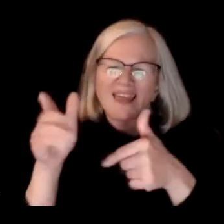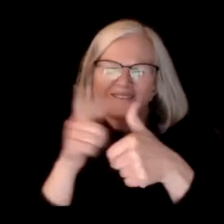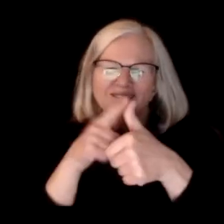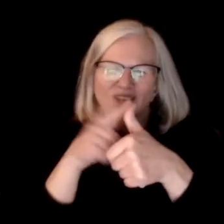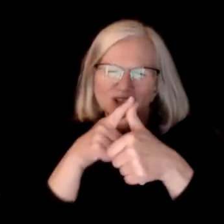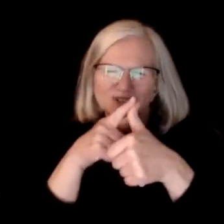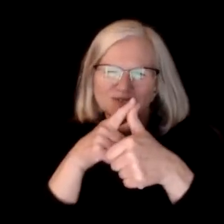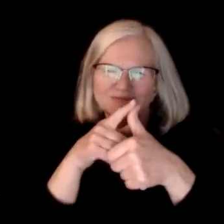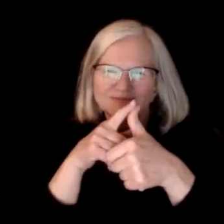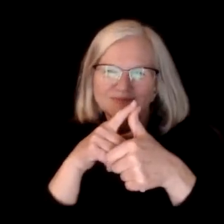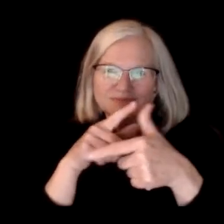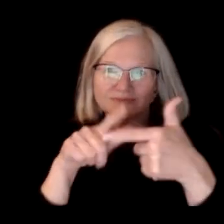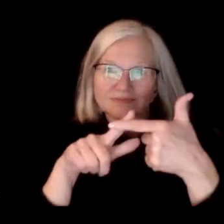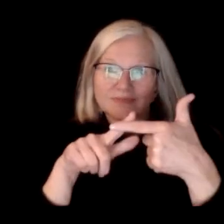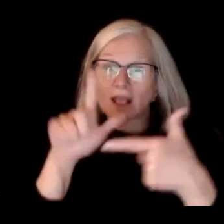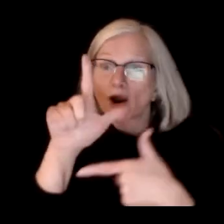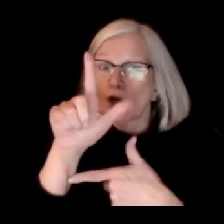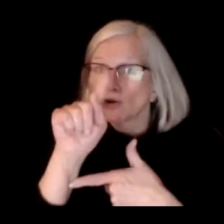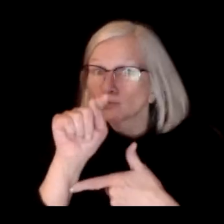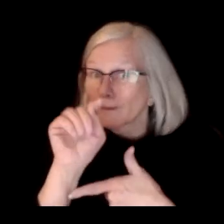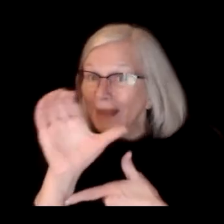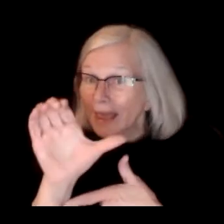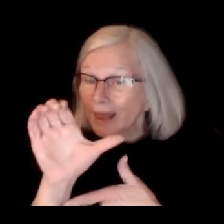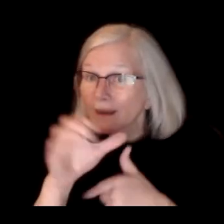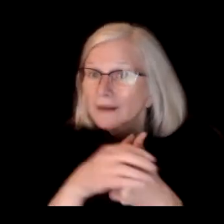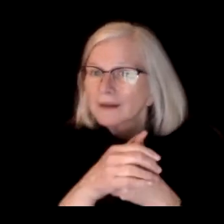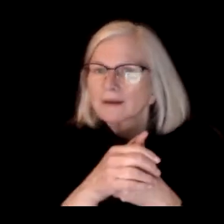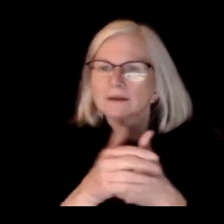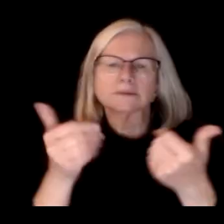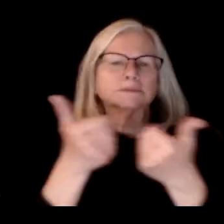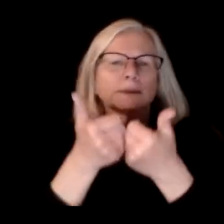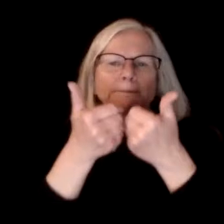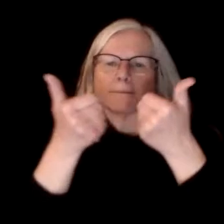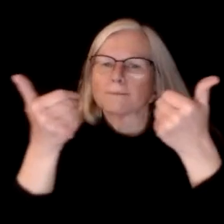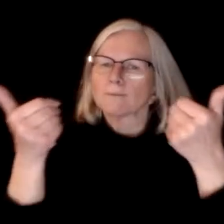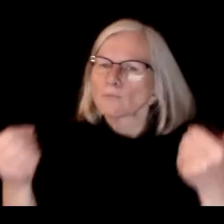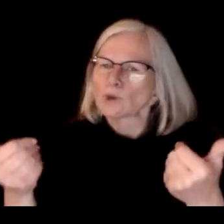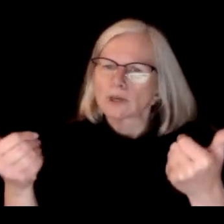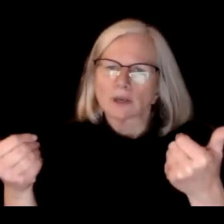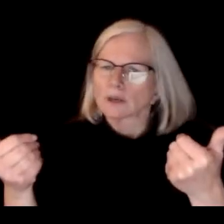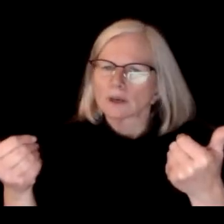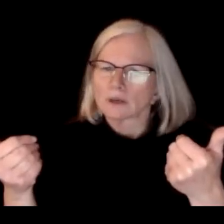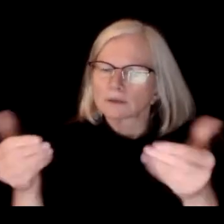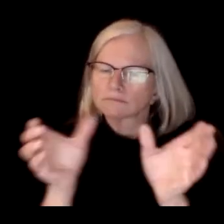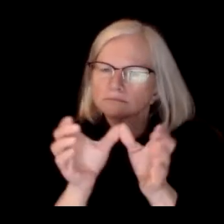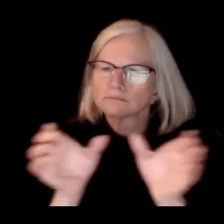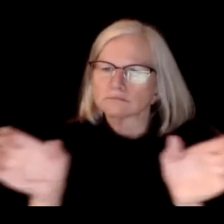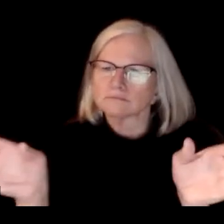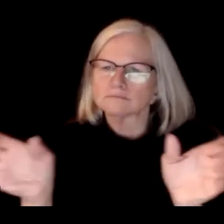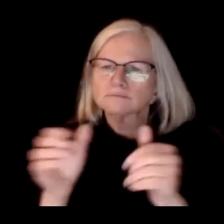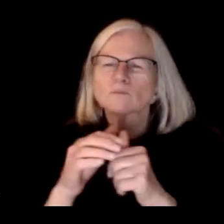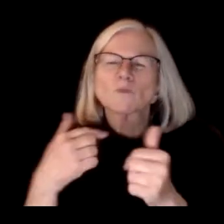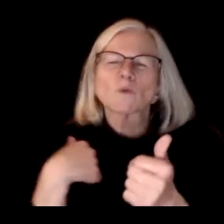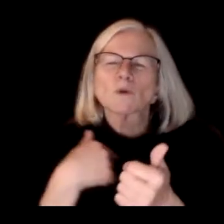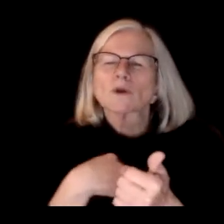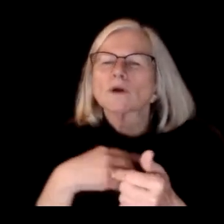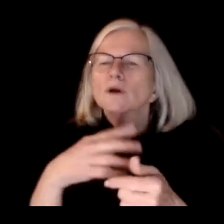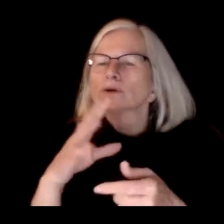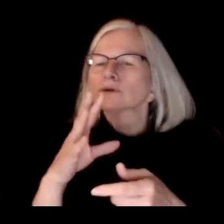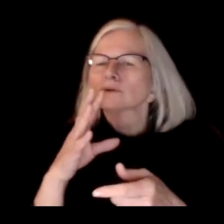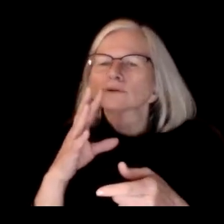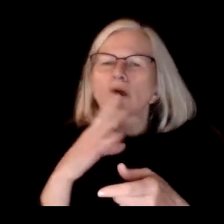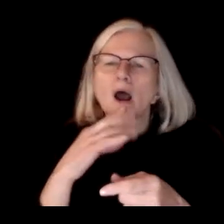program, as we've discussed, is sort of a whole separate track. So just talking about those who are vaccinating healthcare